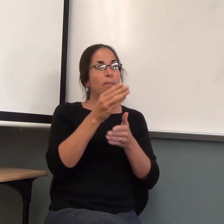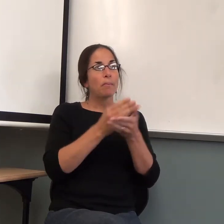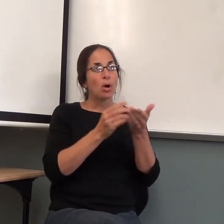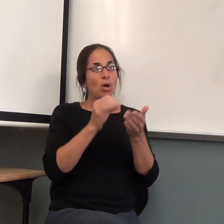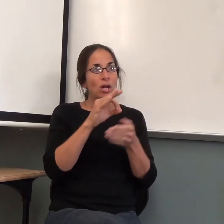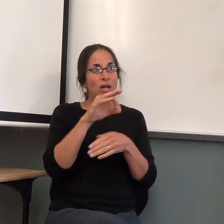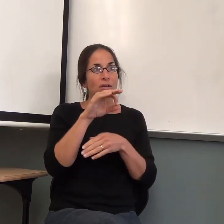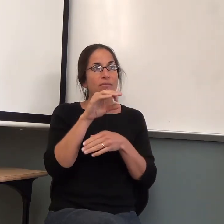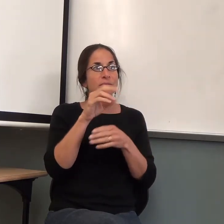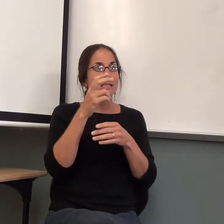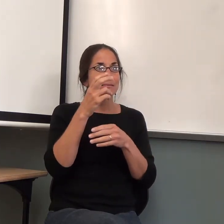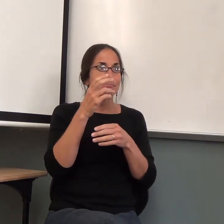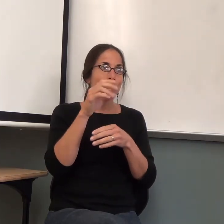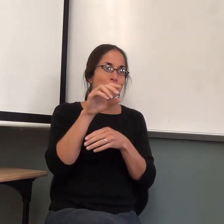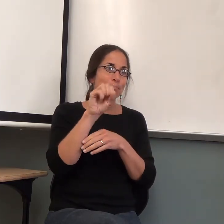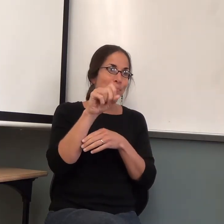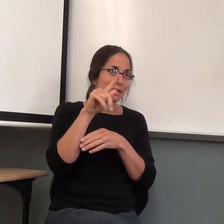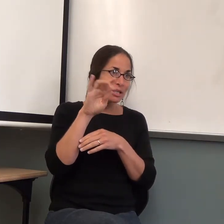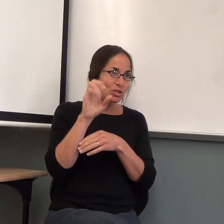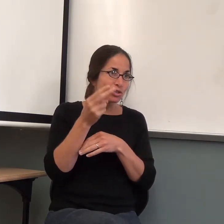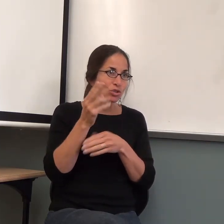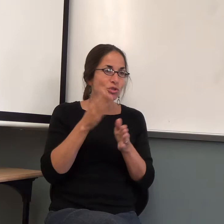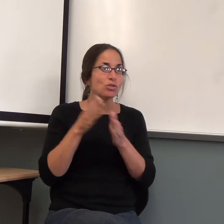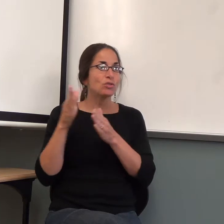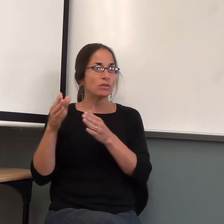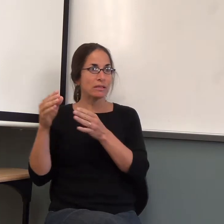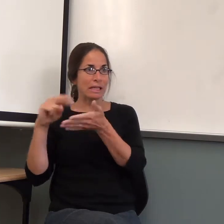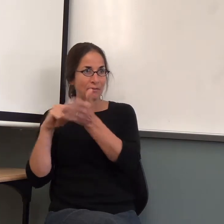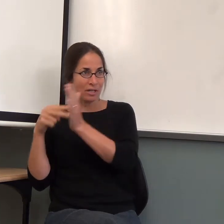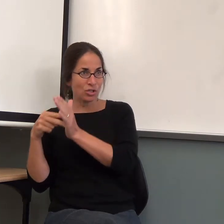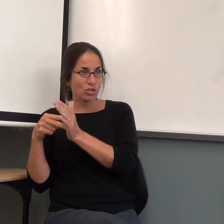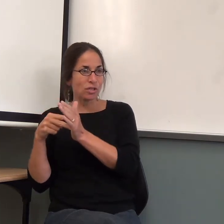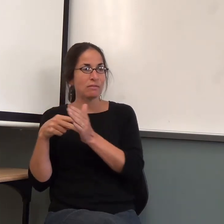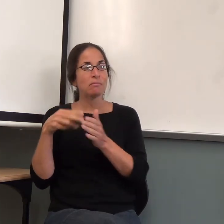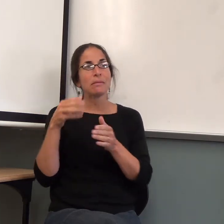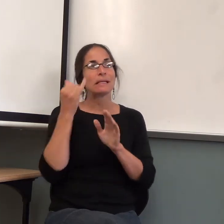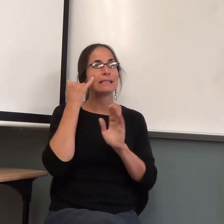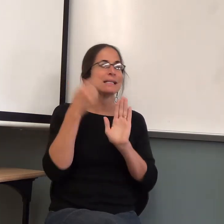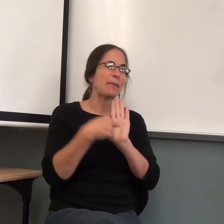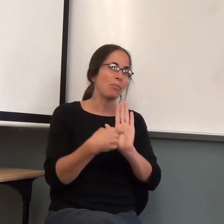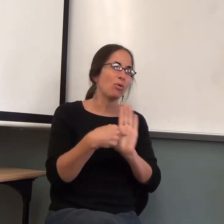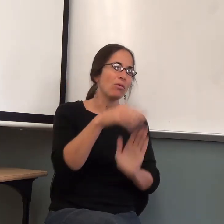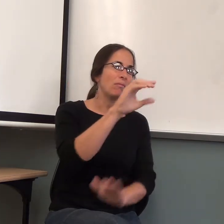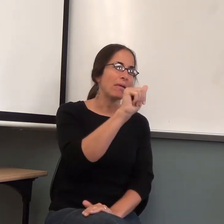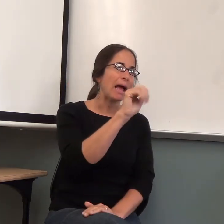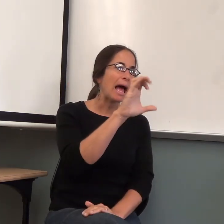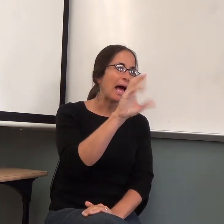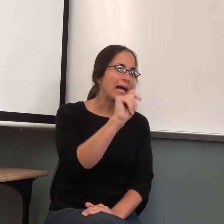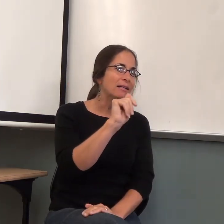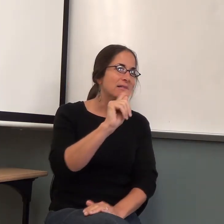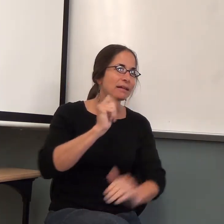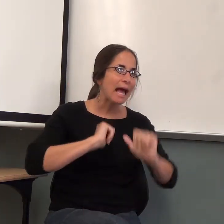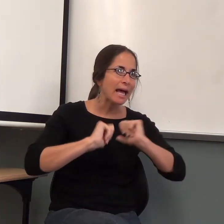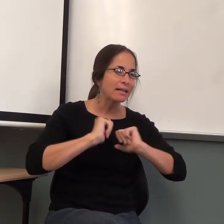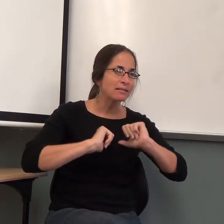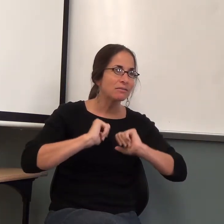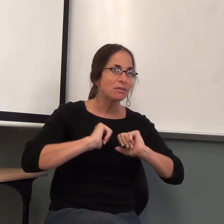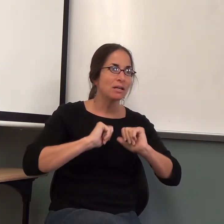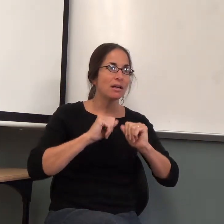for instance, if I were to write act, A-C-T, okay, that word, how many meanings do you think that that word has?